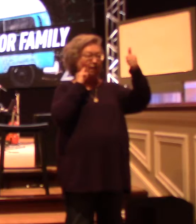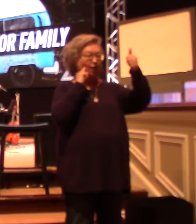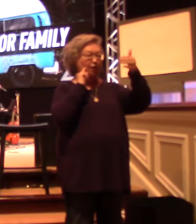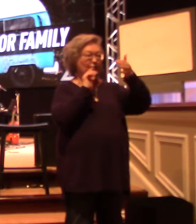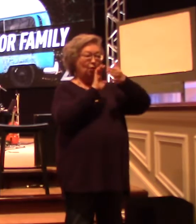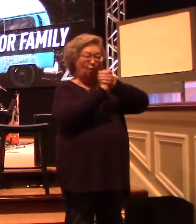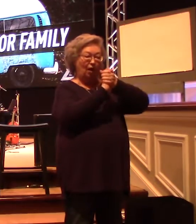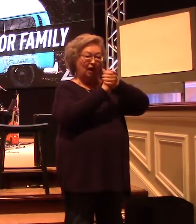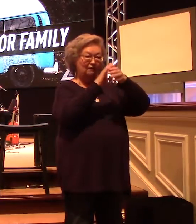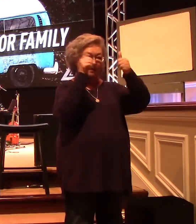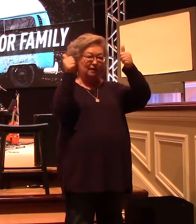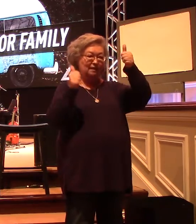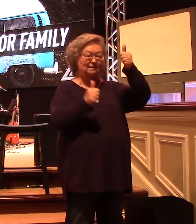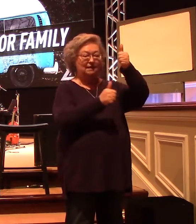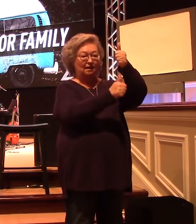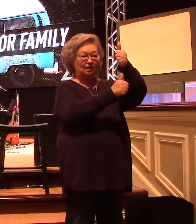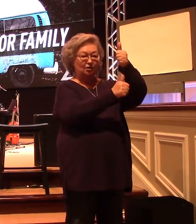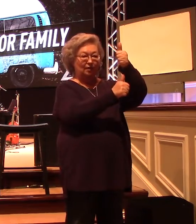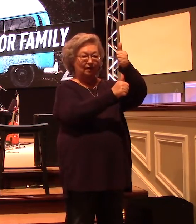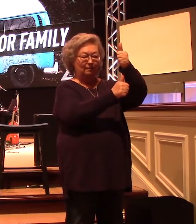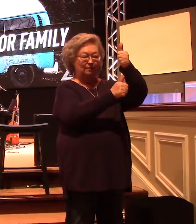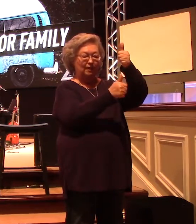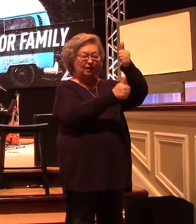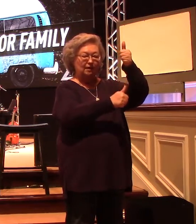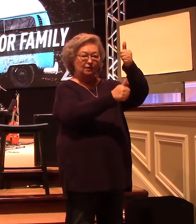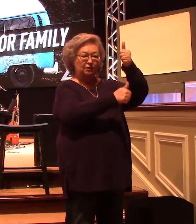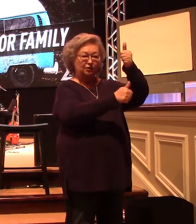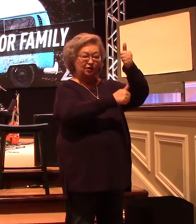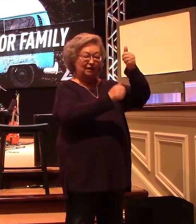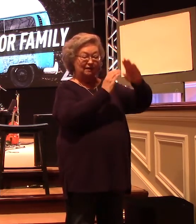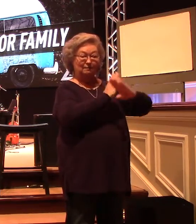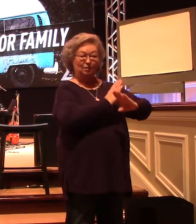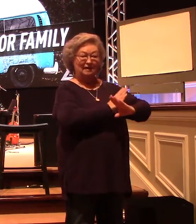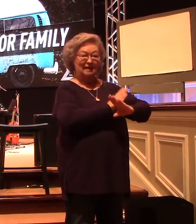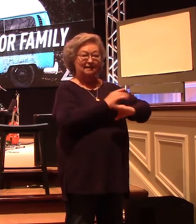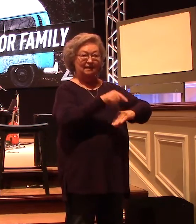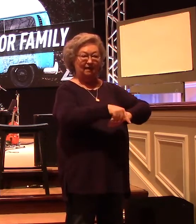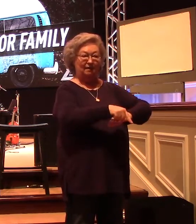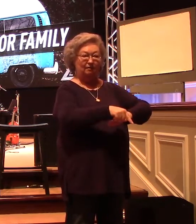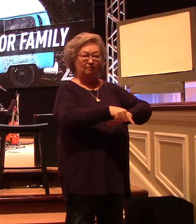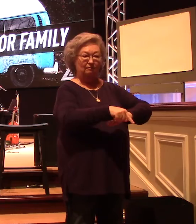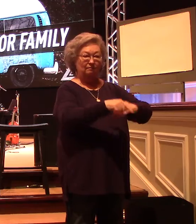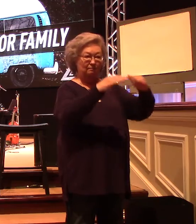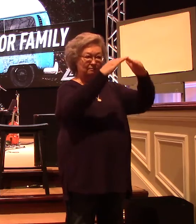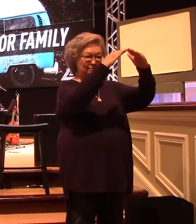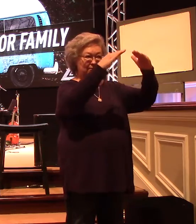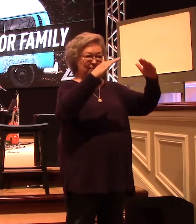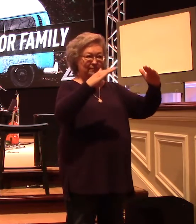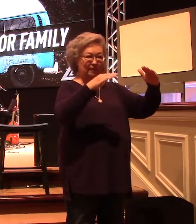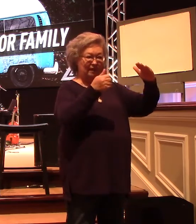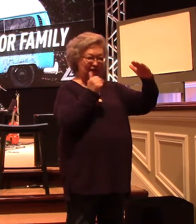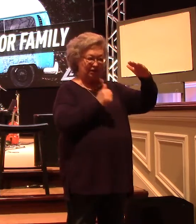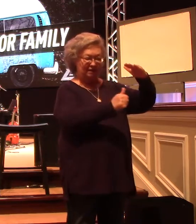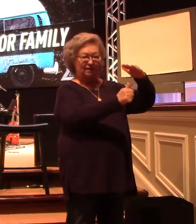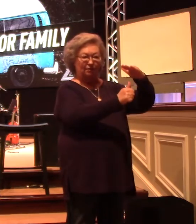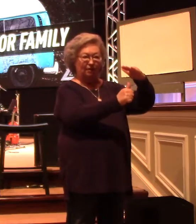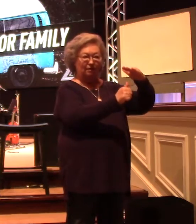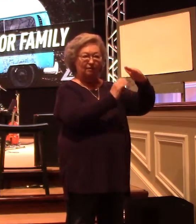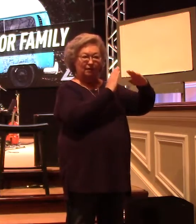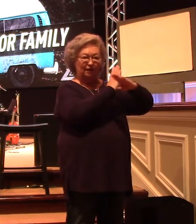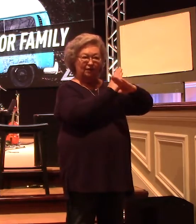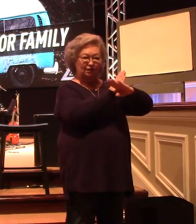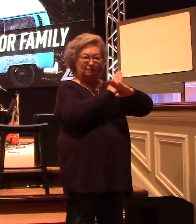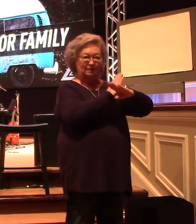about the decisions of my family. We're going to look at that here in a minute, guys. And so you can kind of put it this way, that